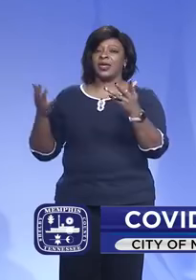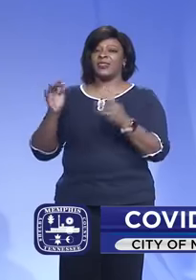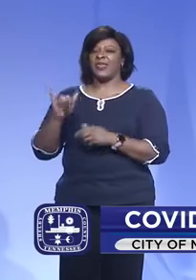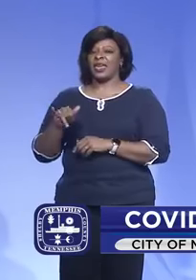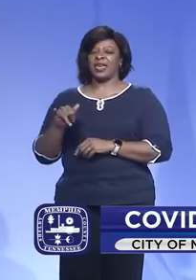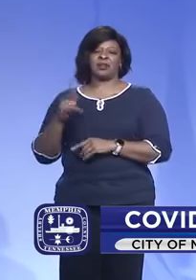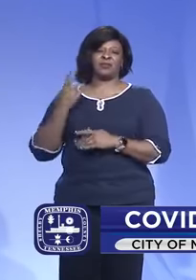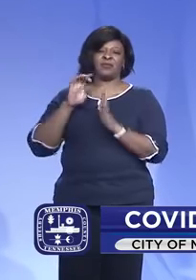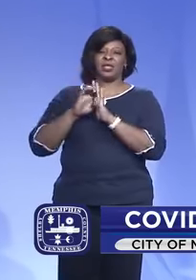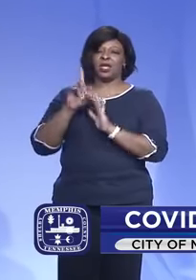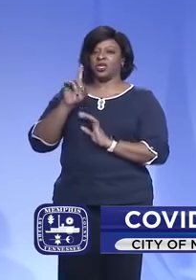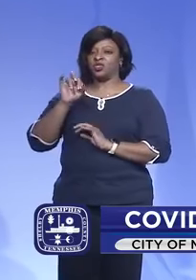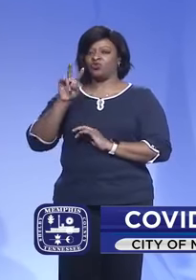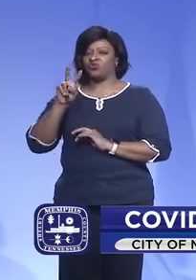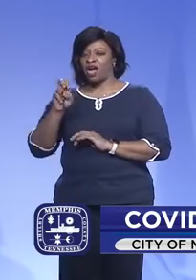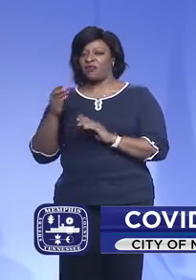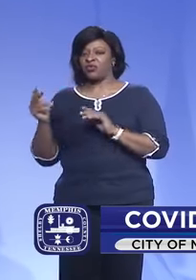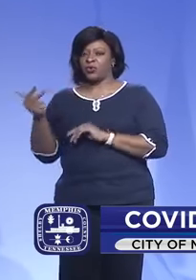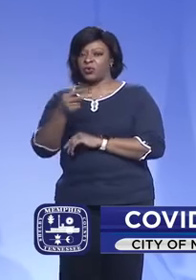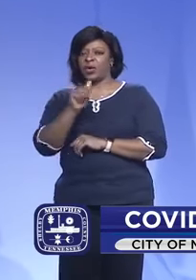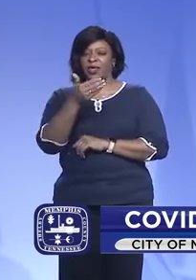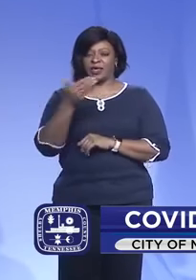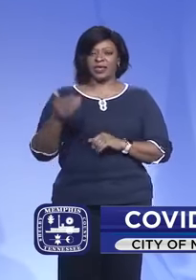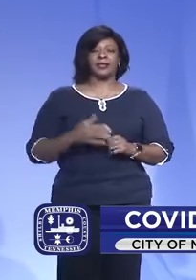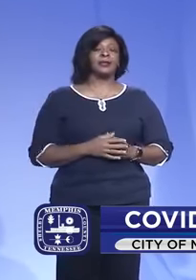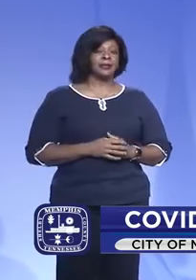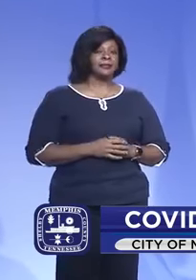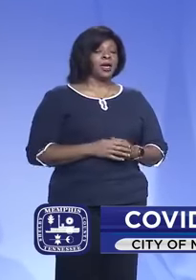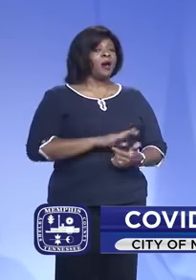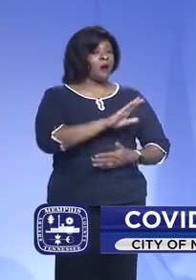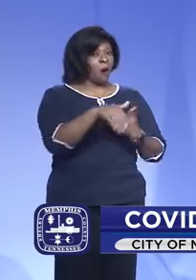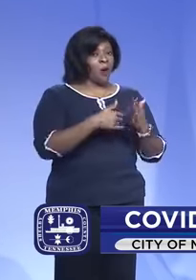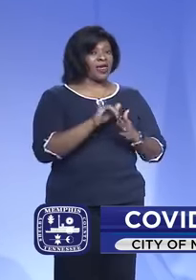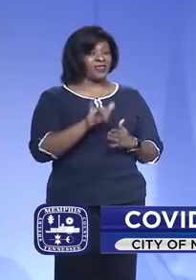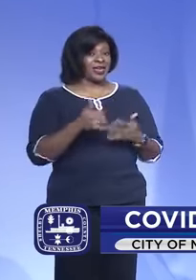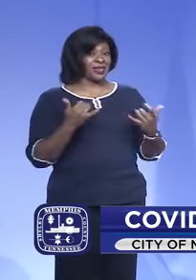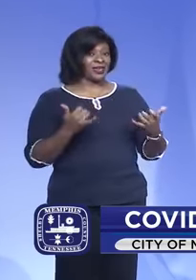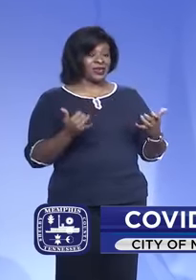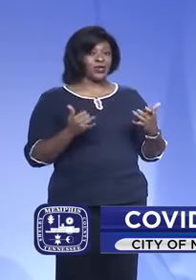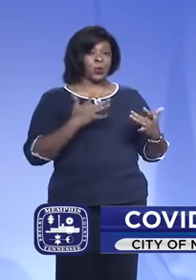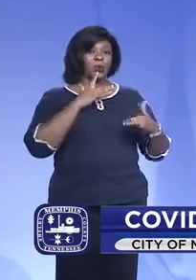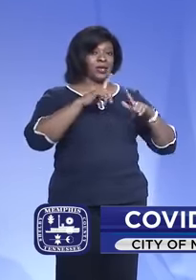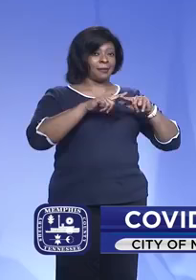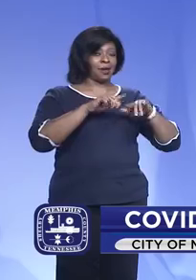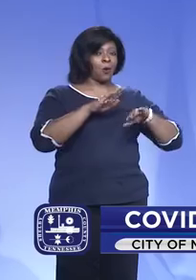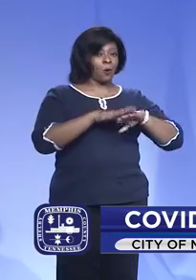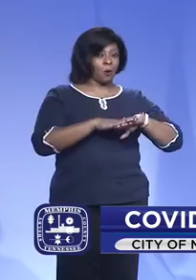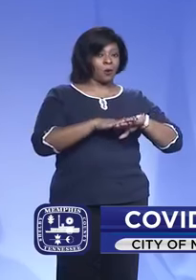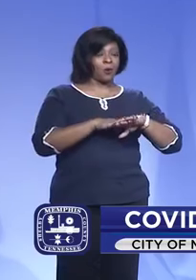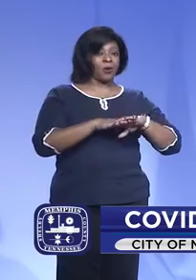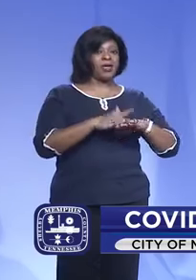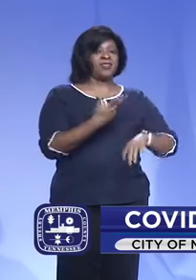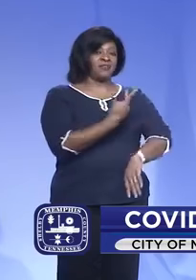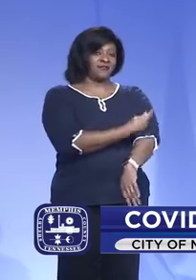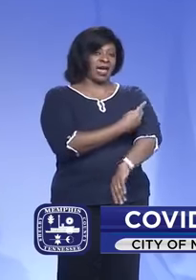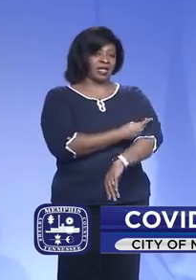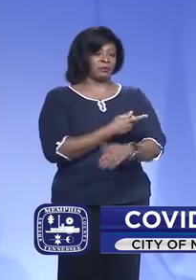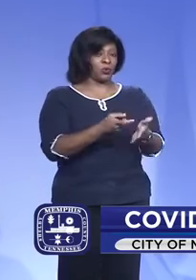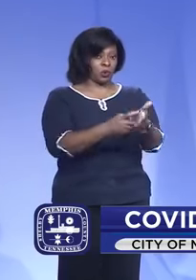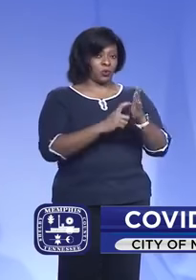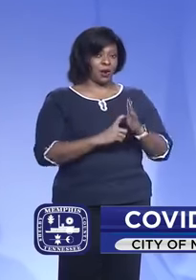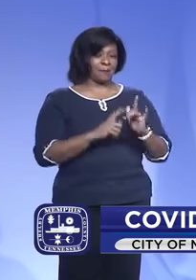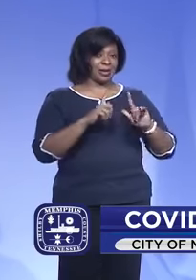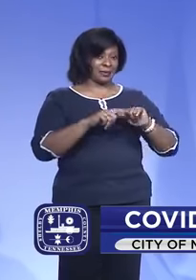as drive-throughs and other things? Right. Well, all of that is very dependent upon the vaccine